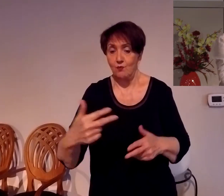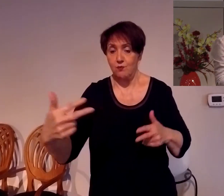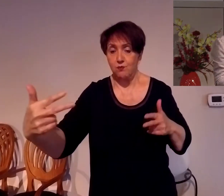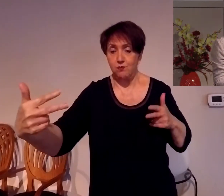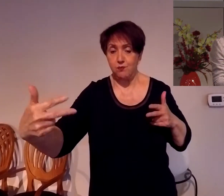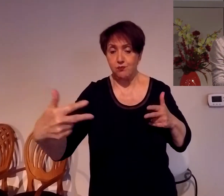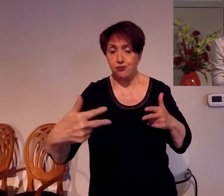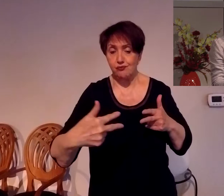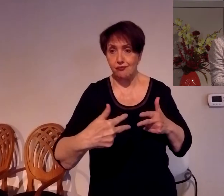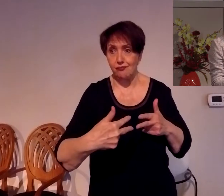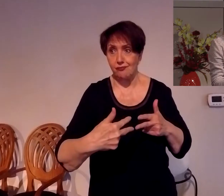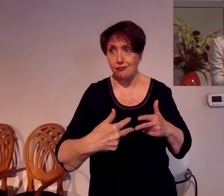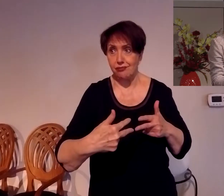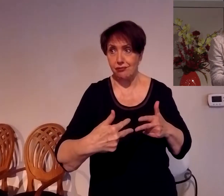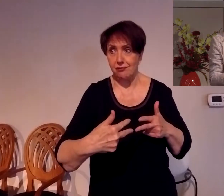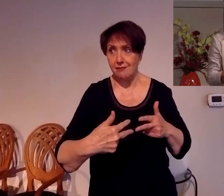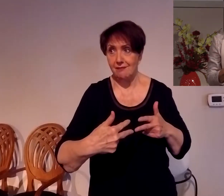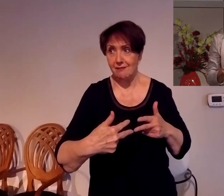coming straight at me.